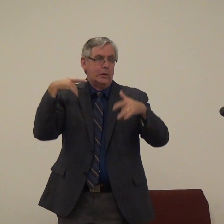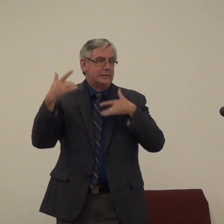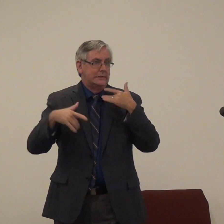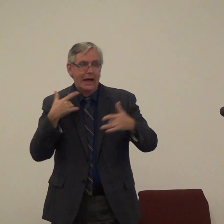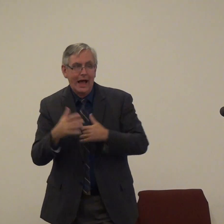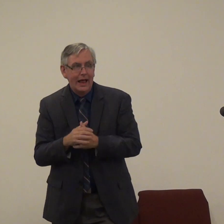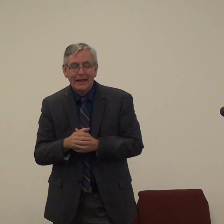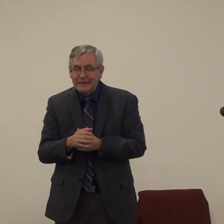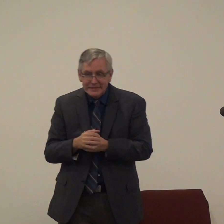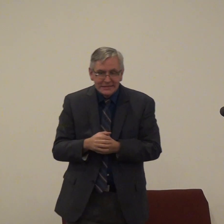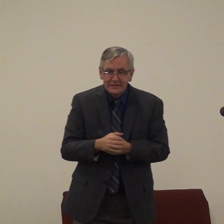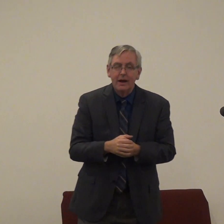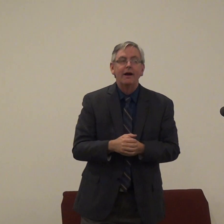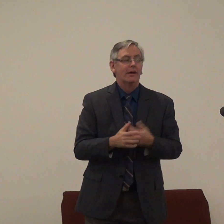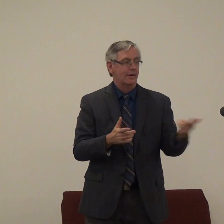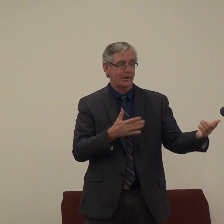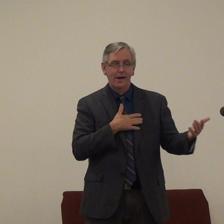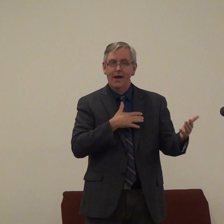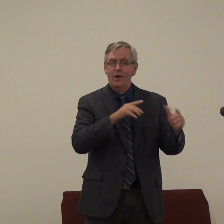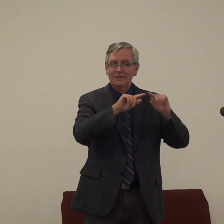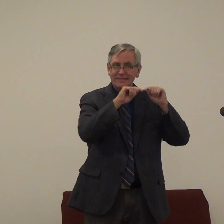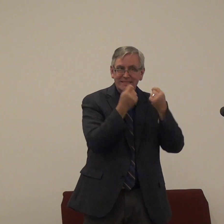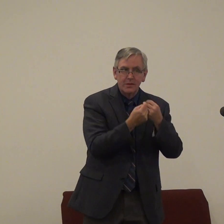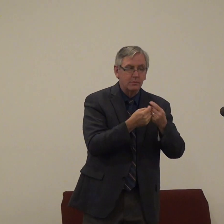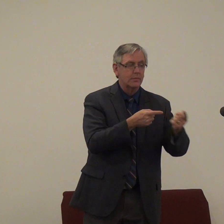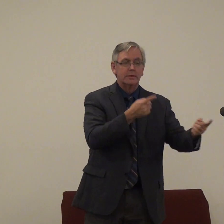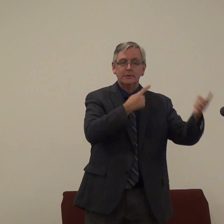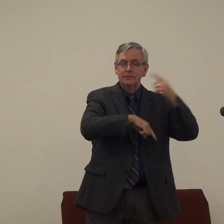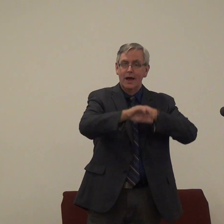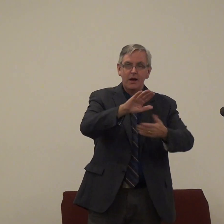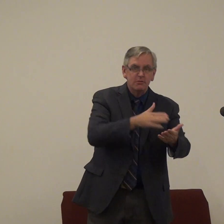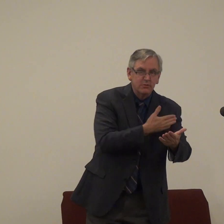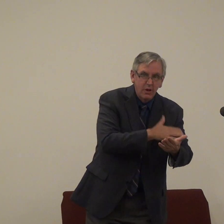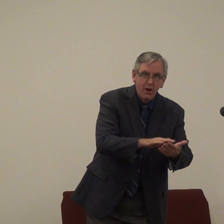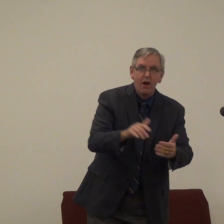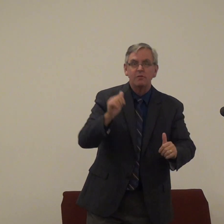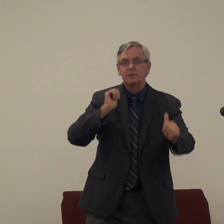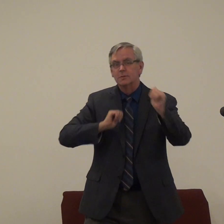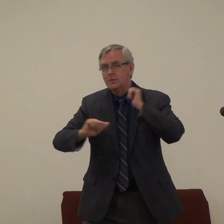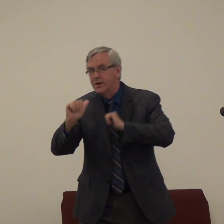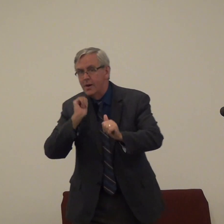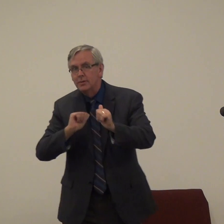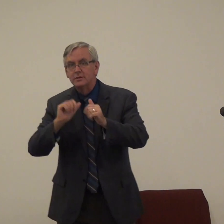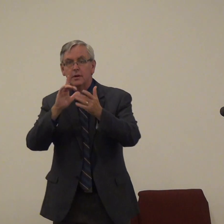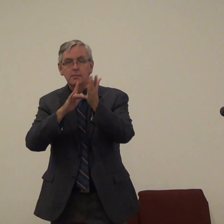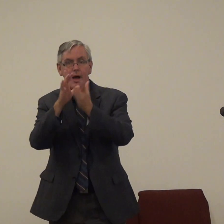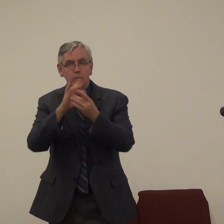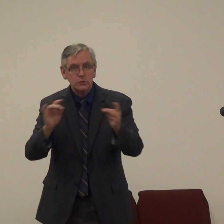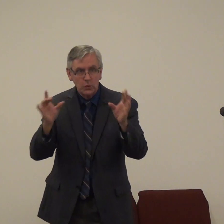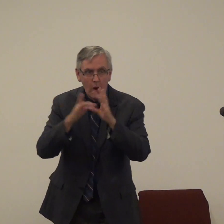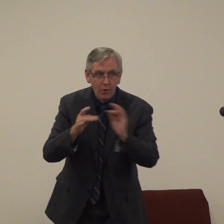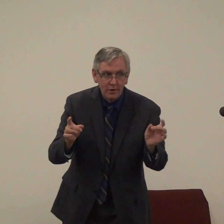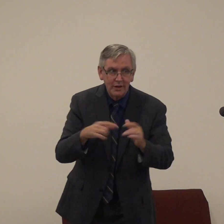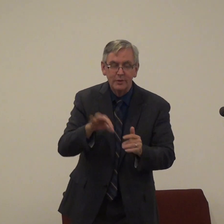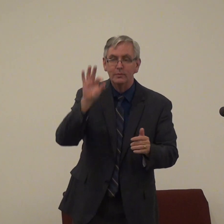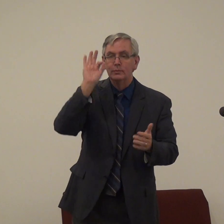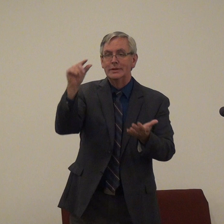that. They were so excited about it. And then our team sang some music, and we did a